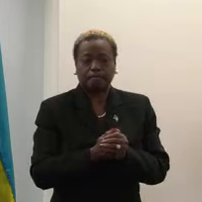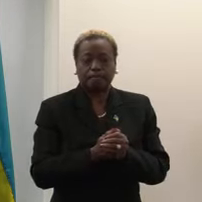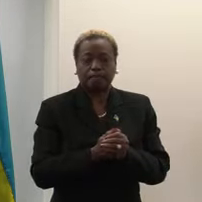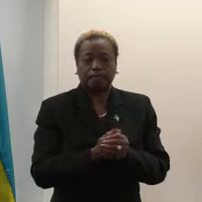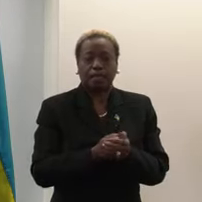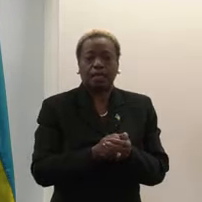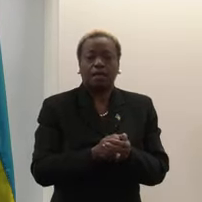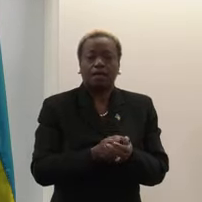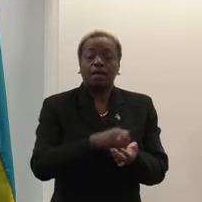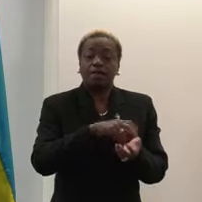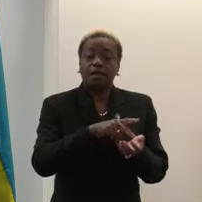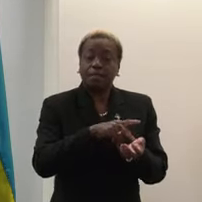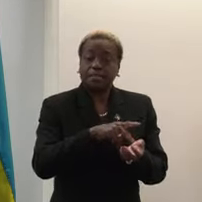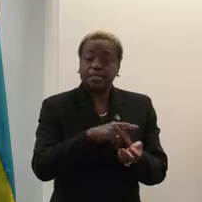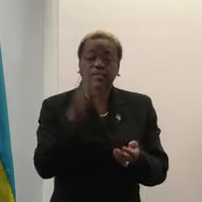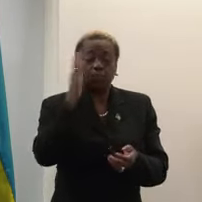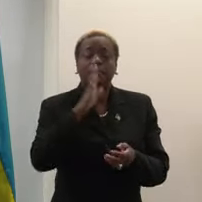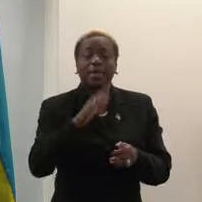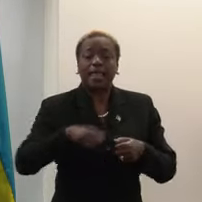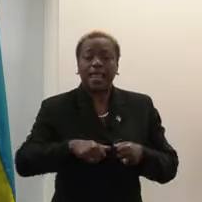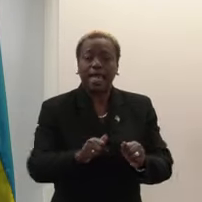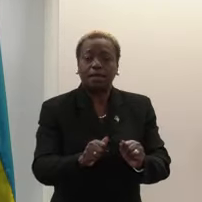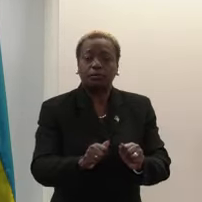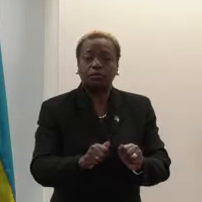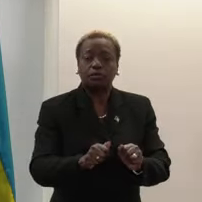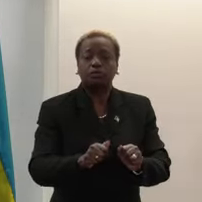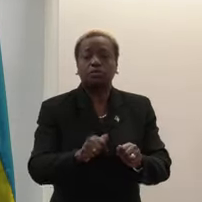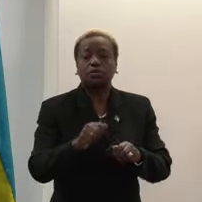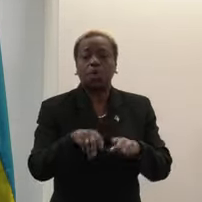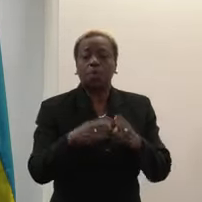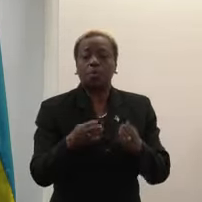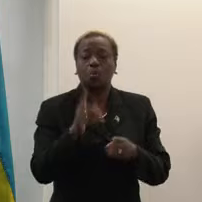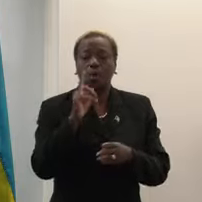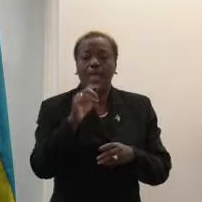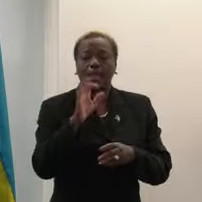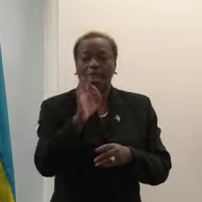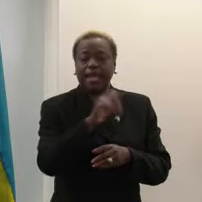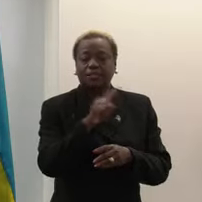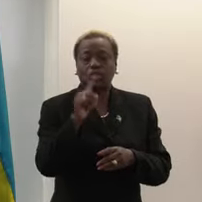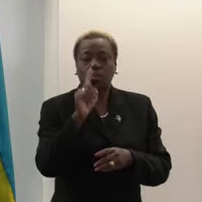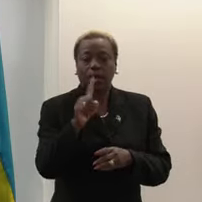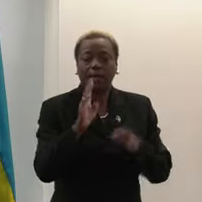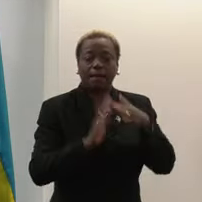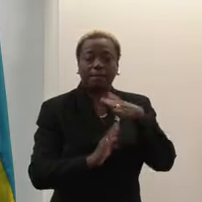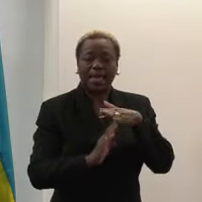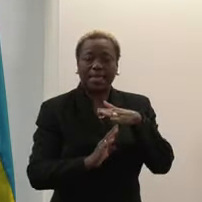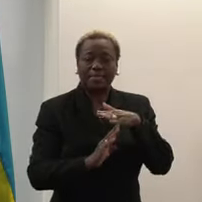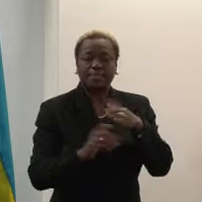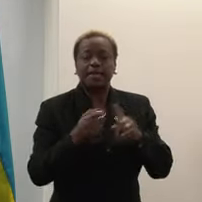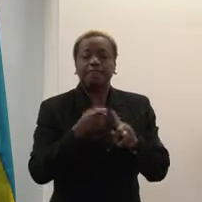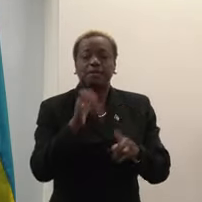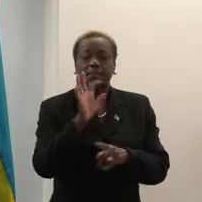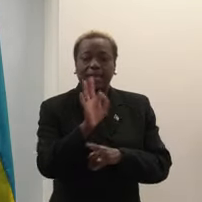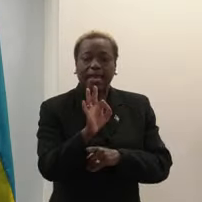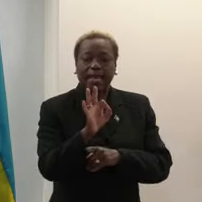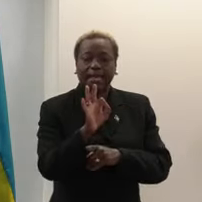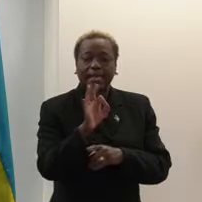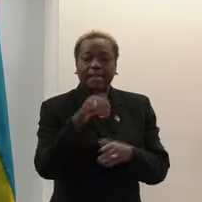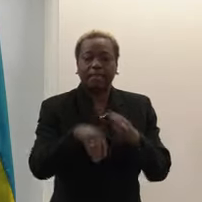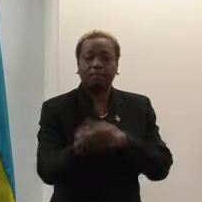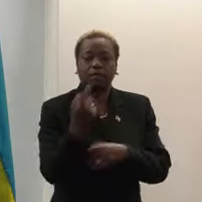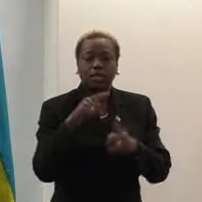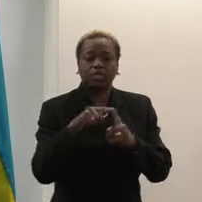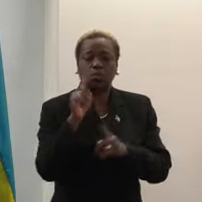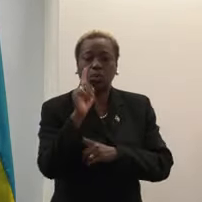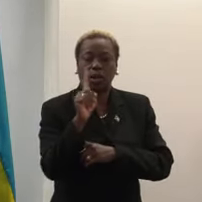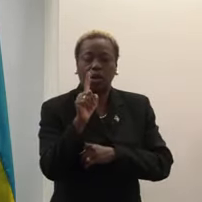Pharmacies will be allowed to operate from 9 a.m. to 1 p.m. Banks will be allowed to operate from 9 a.m. to 1